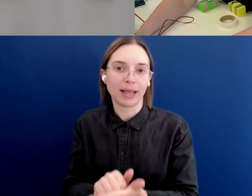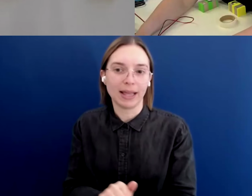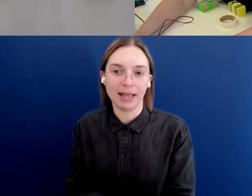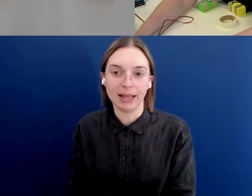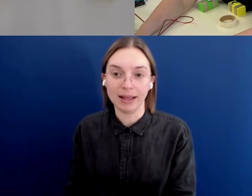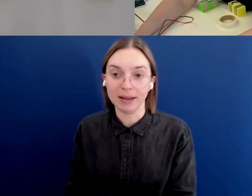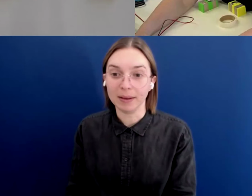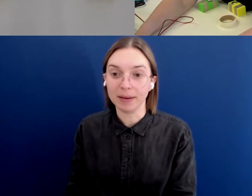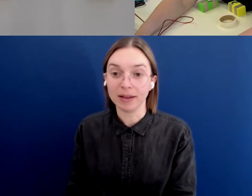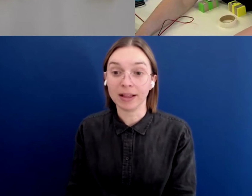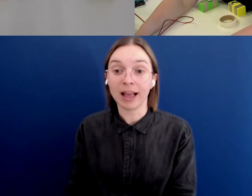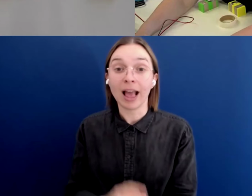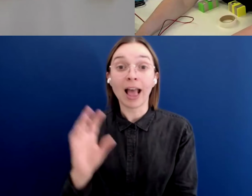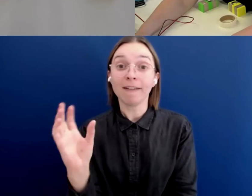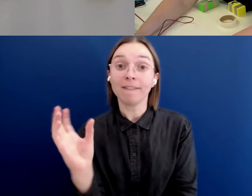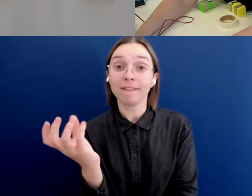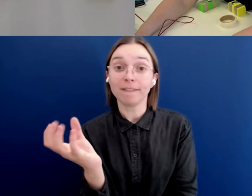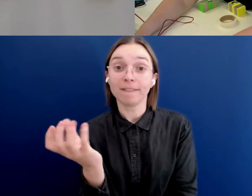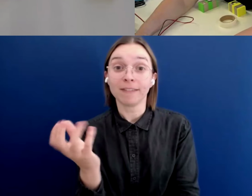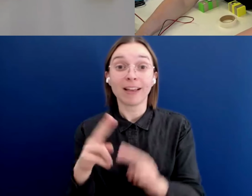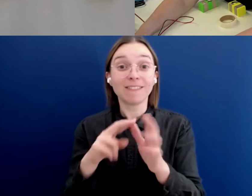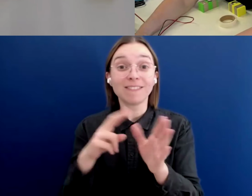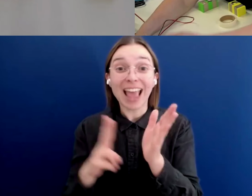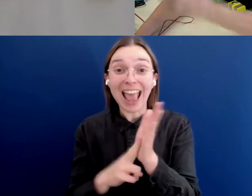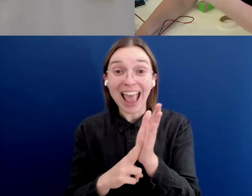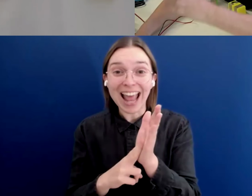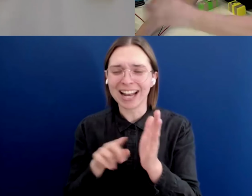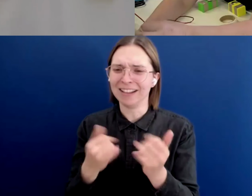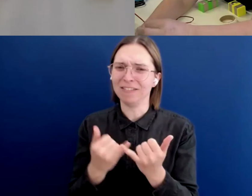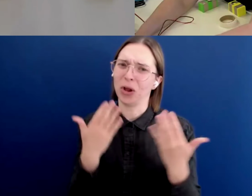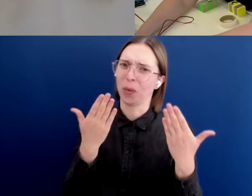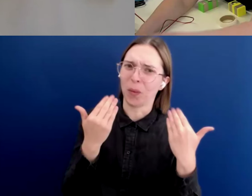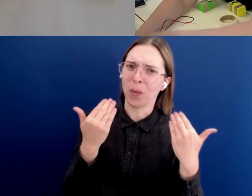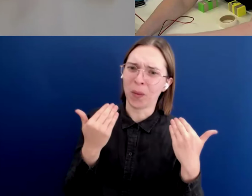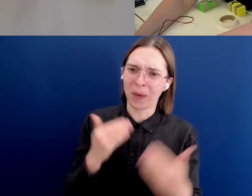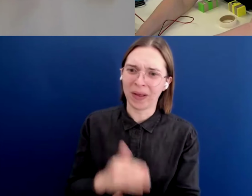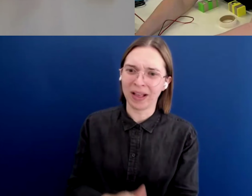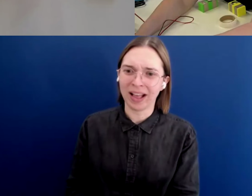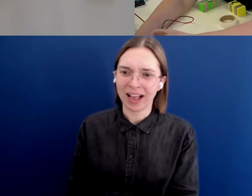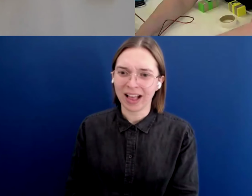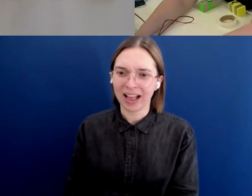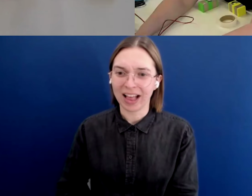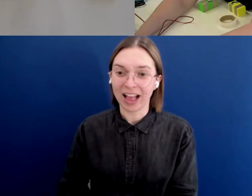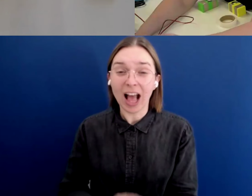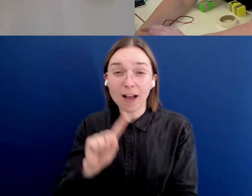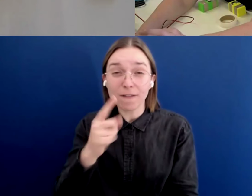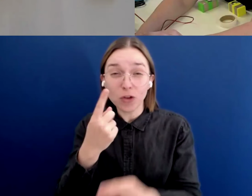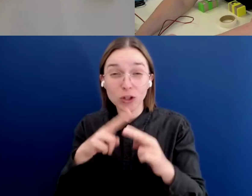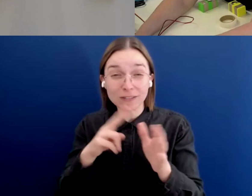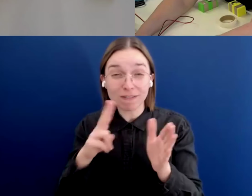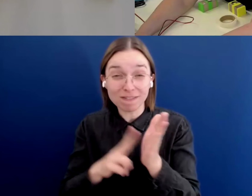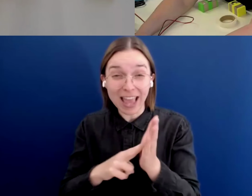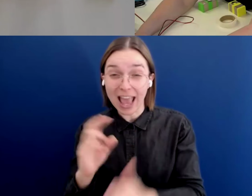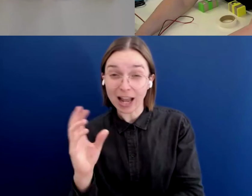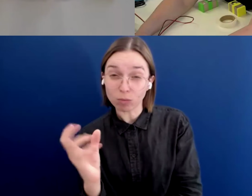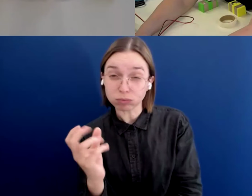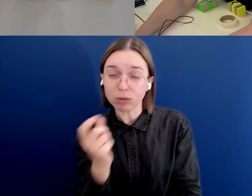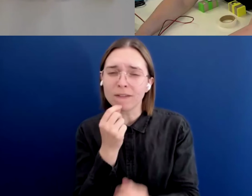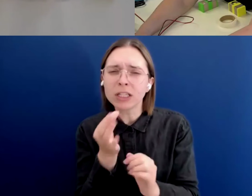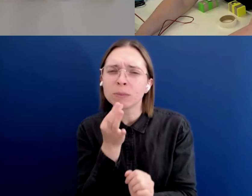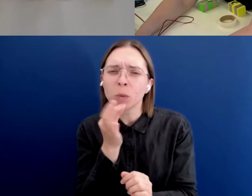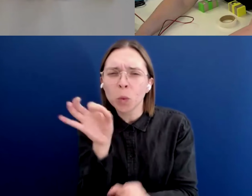fan, because they're cool. And the first fan I had was like this big. It was huge. It was about, I don't know,